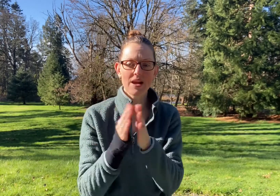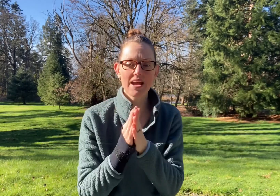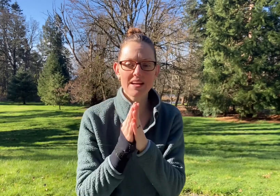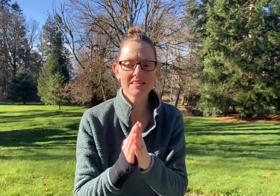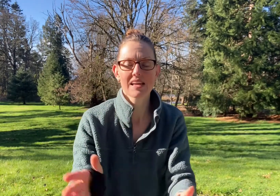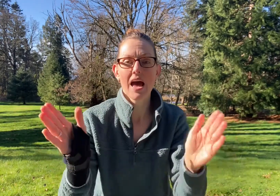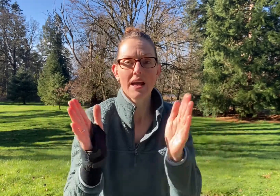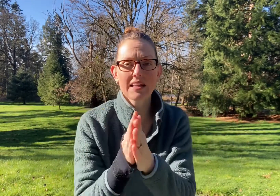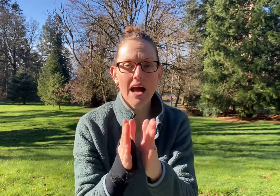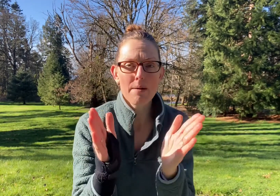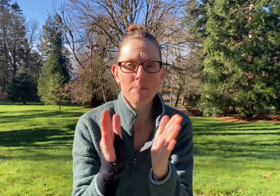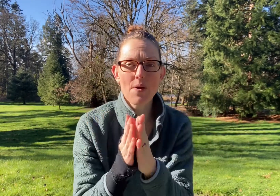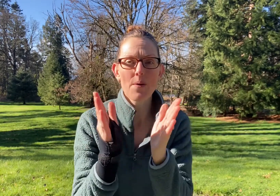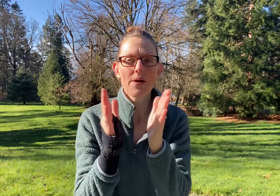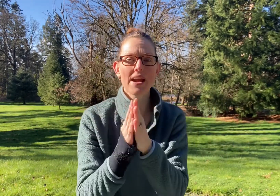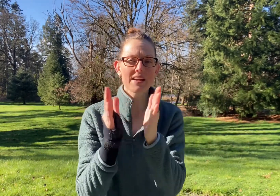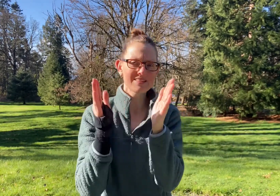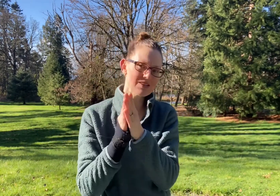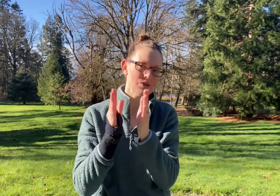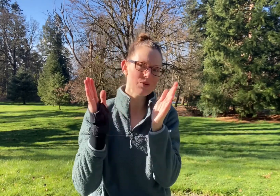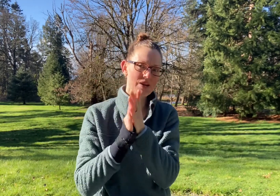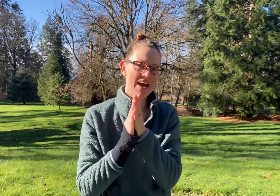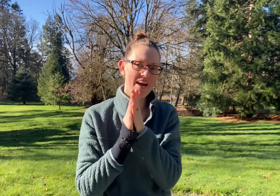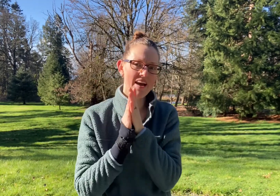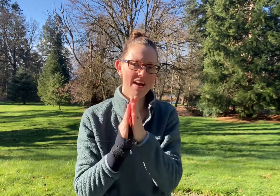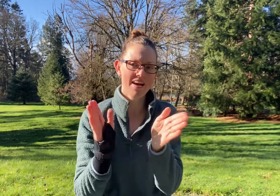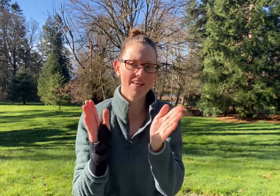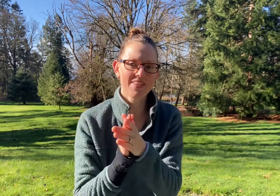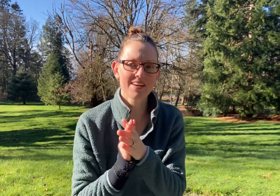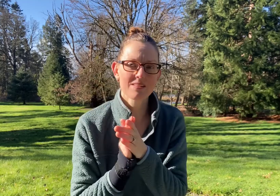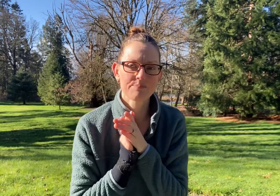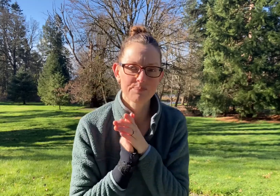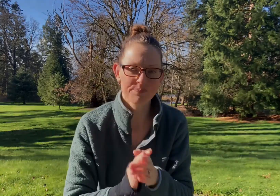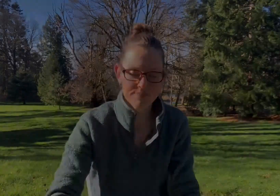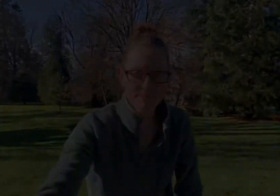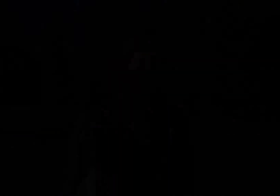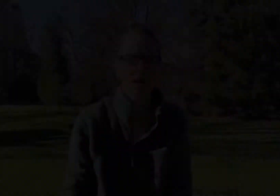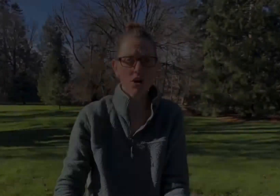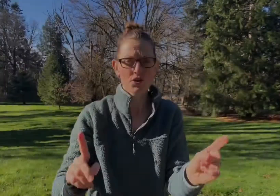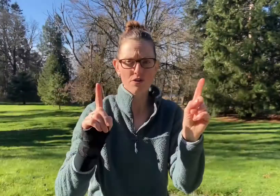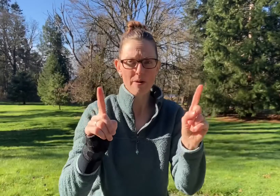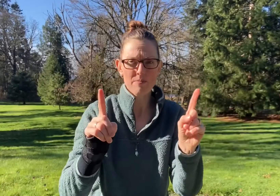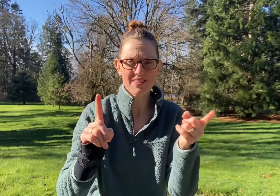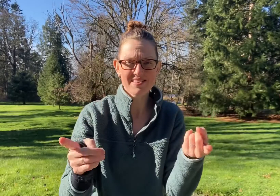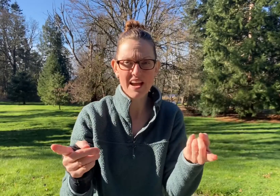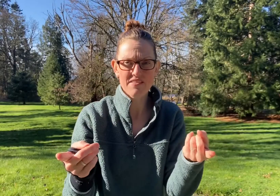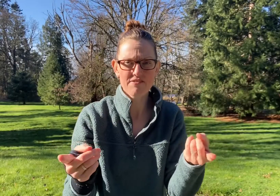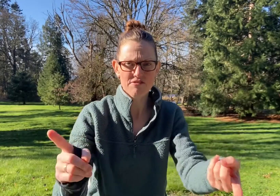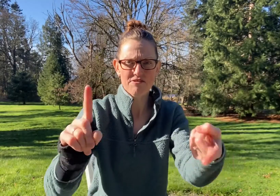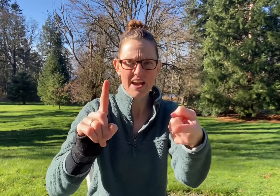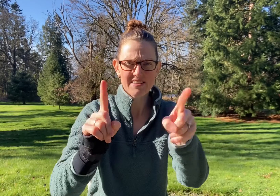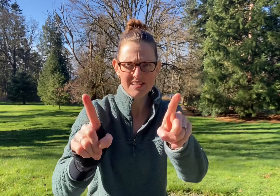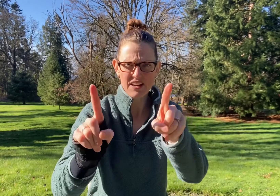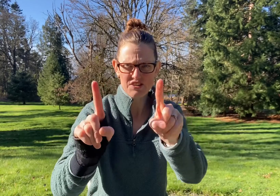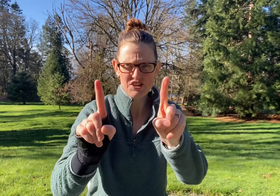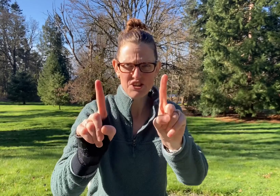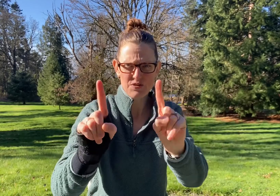hands. Clap your hands together. Do you remember the sign for friends? Get your two